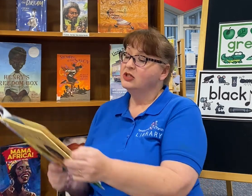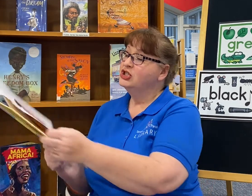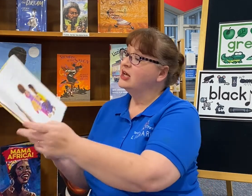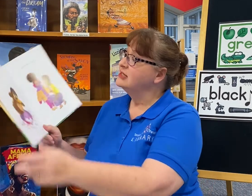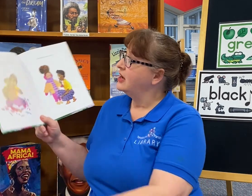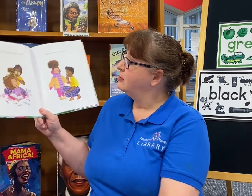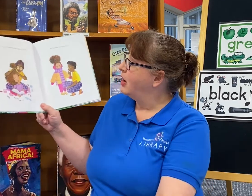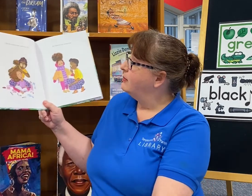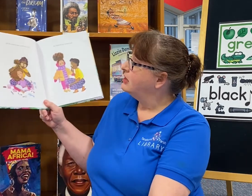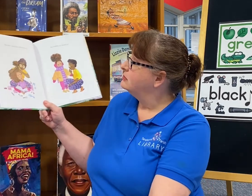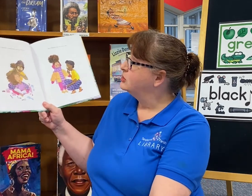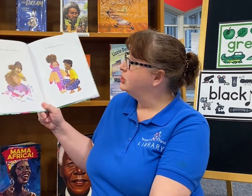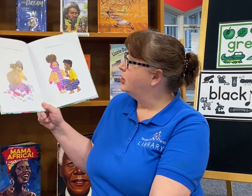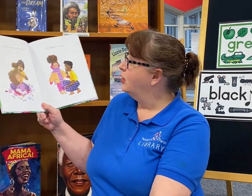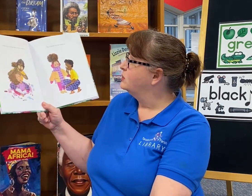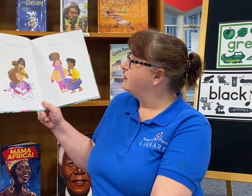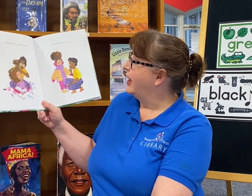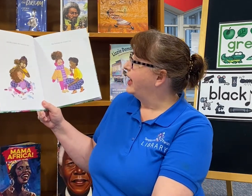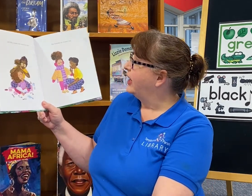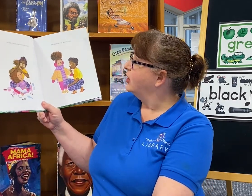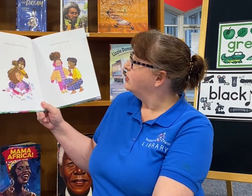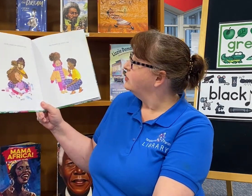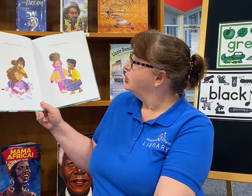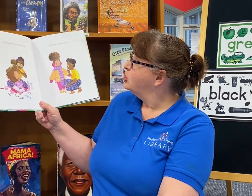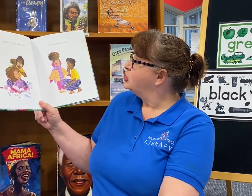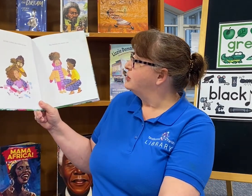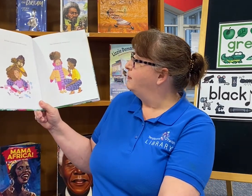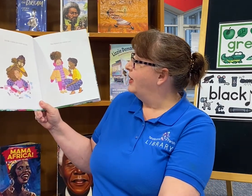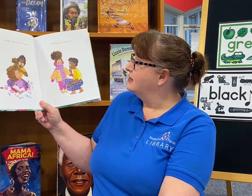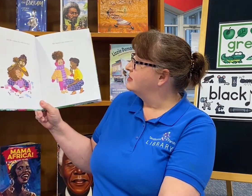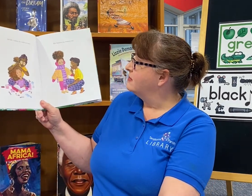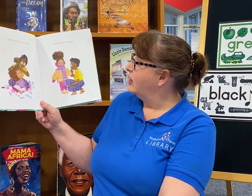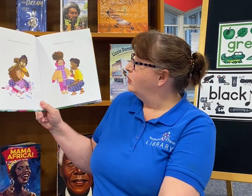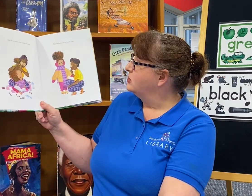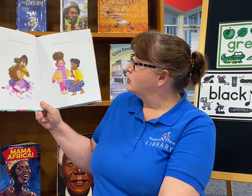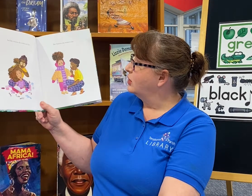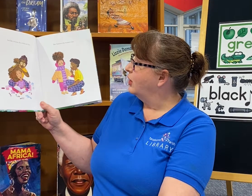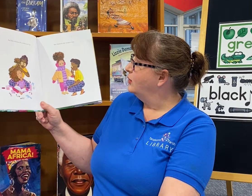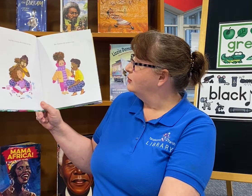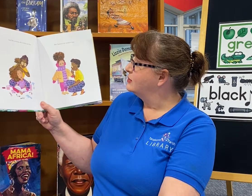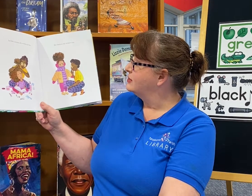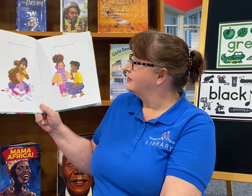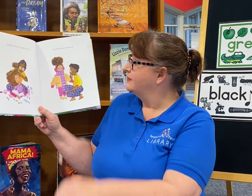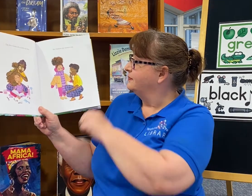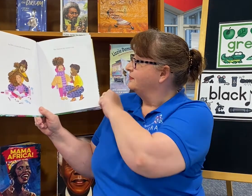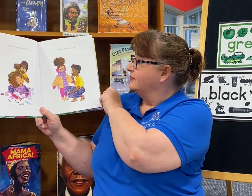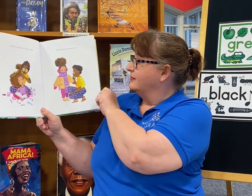Just like Mama, she combs my hair. She buttons my winter coat.